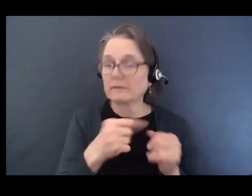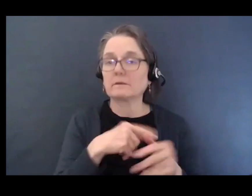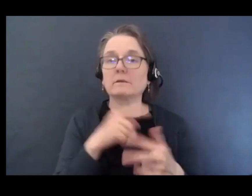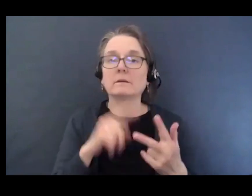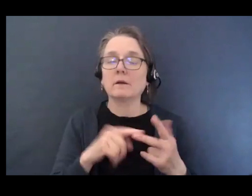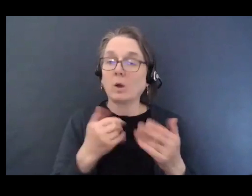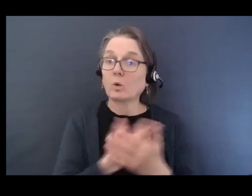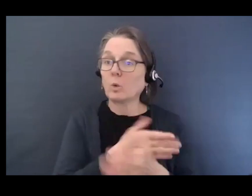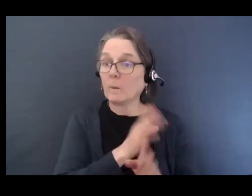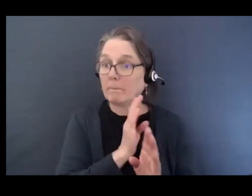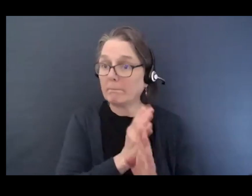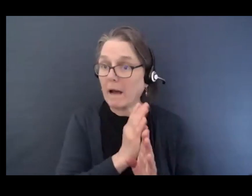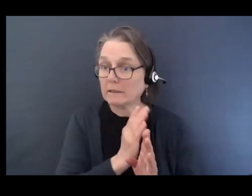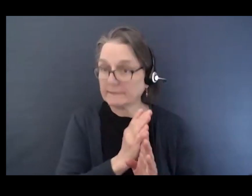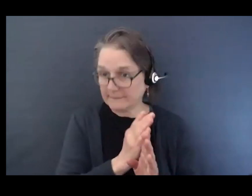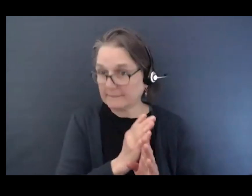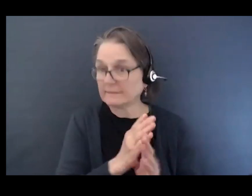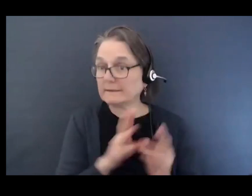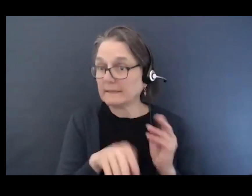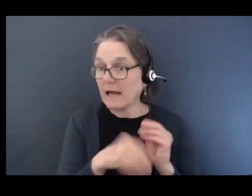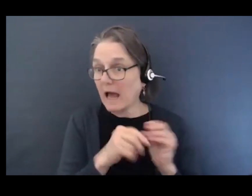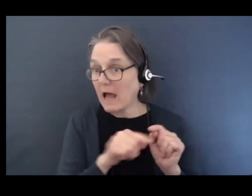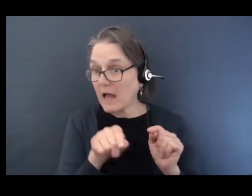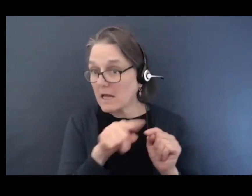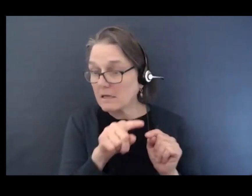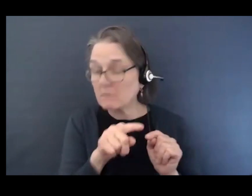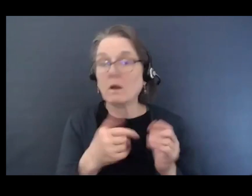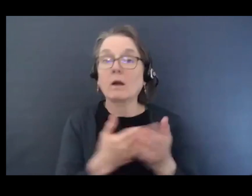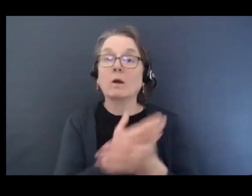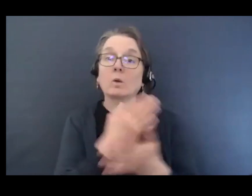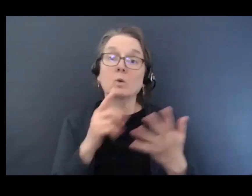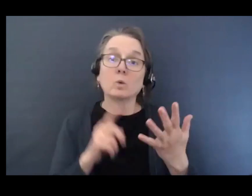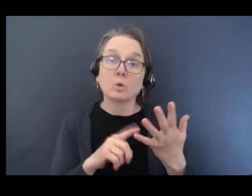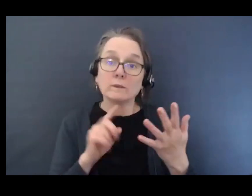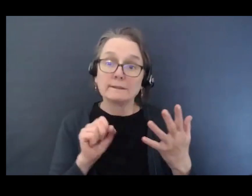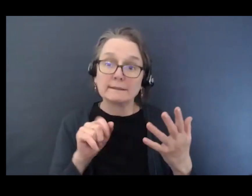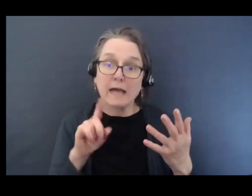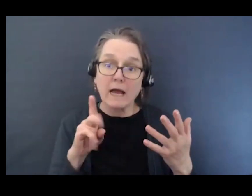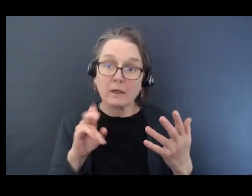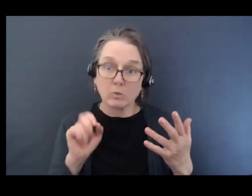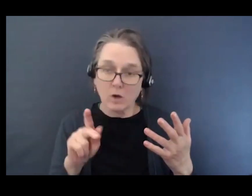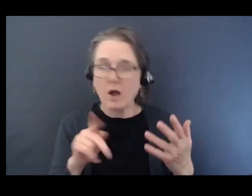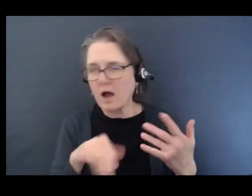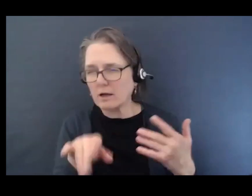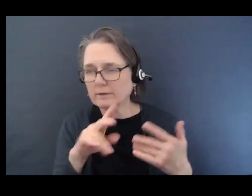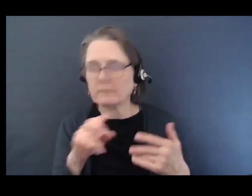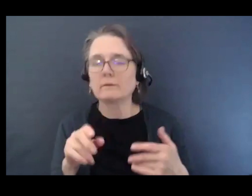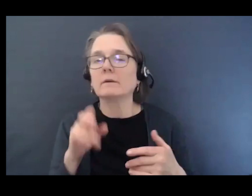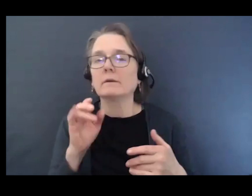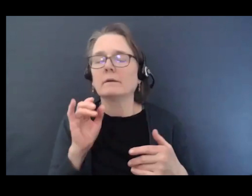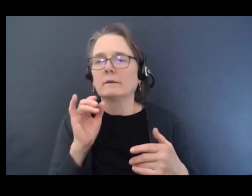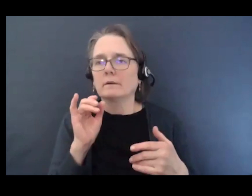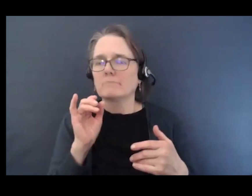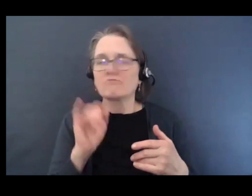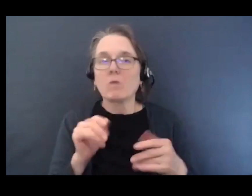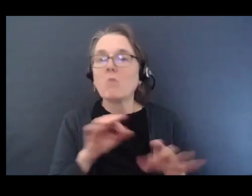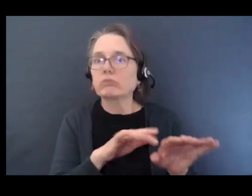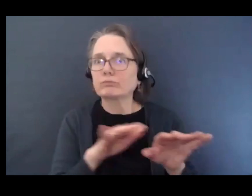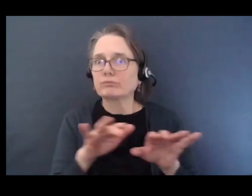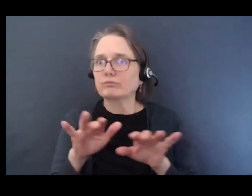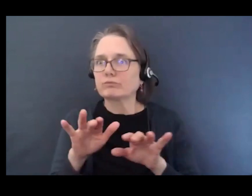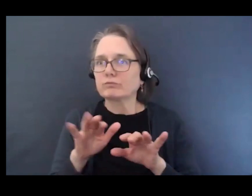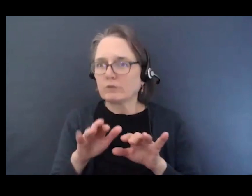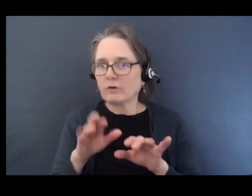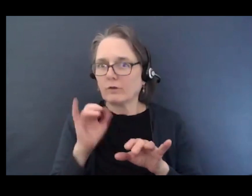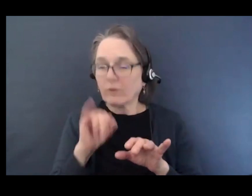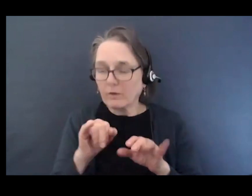see how that possible change to the system would affect the overall connectome measurement.